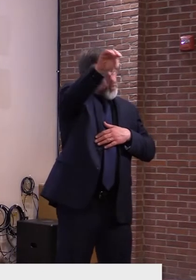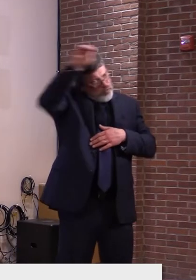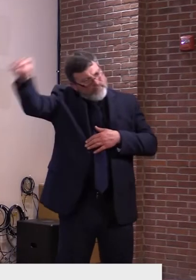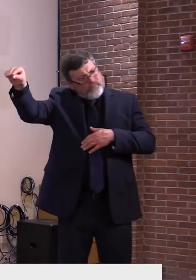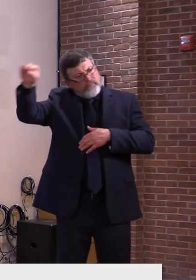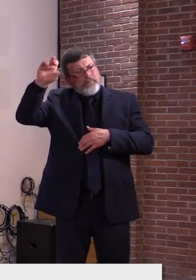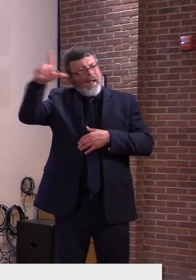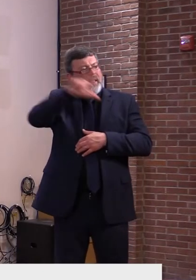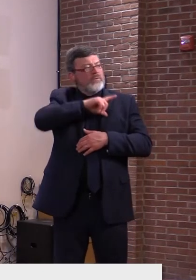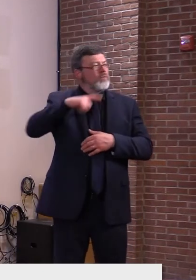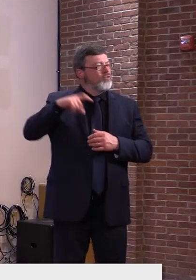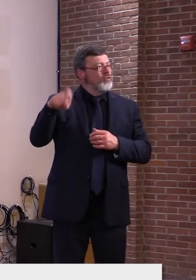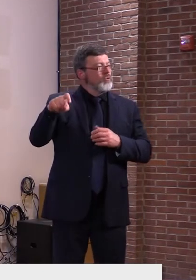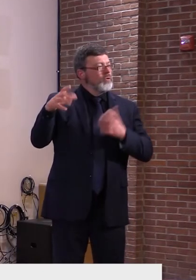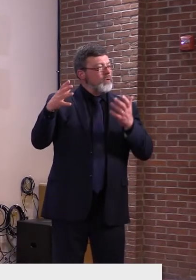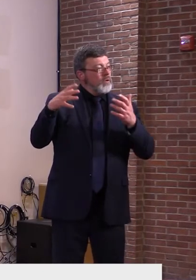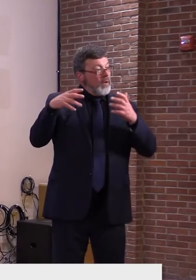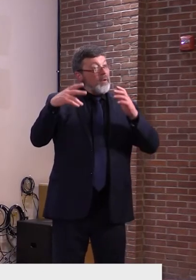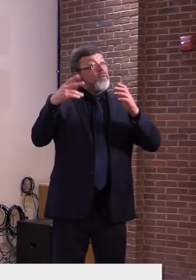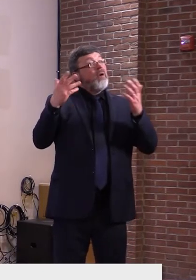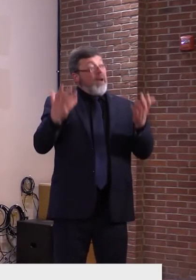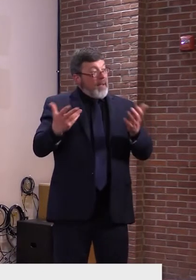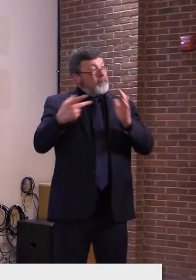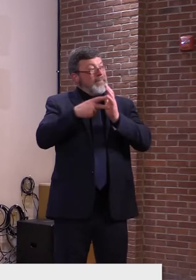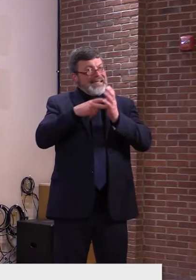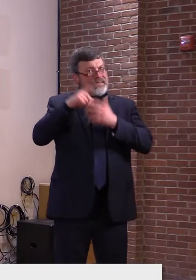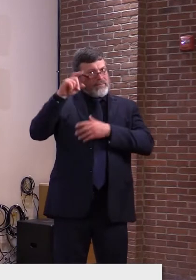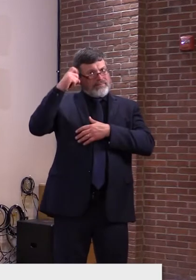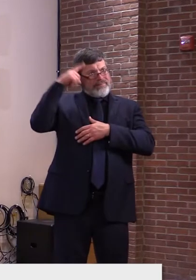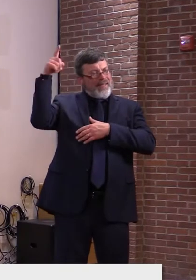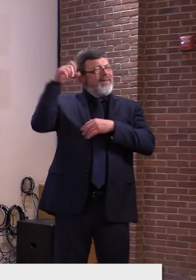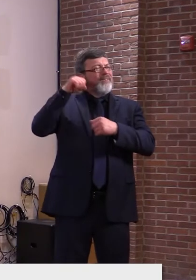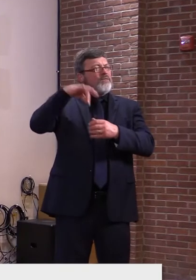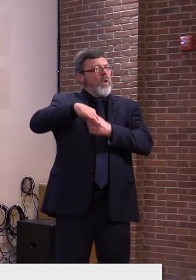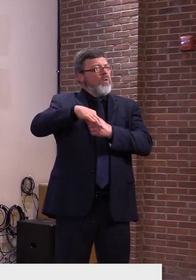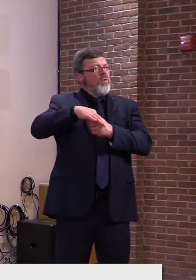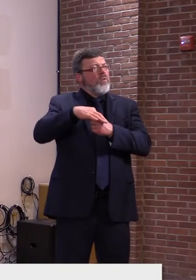up or down, on whatever they come up with.